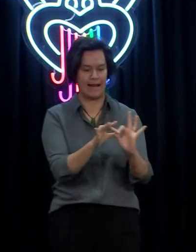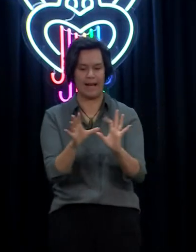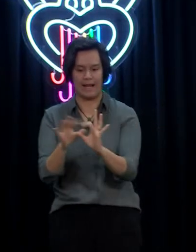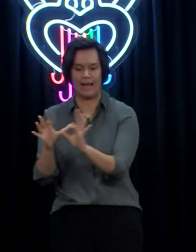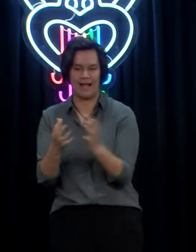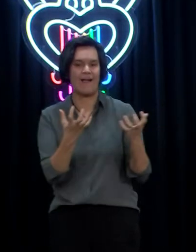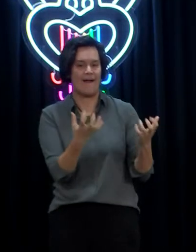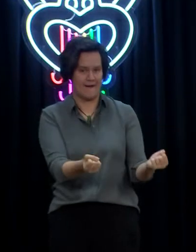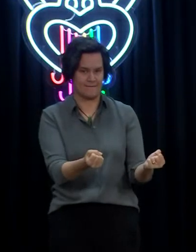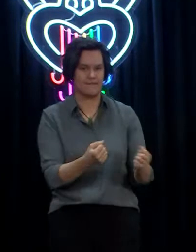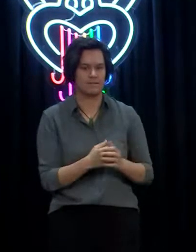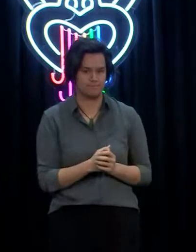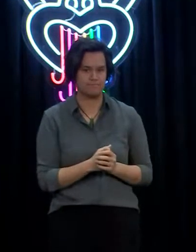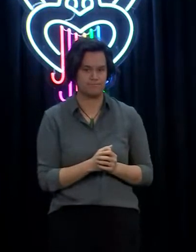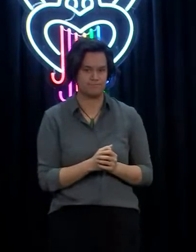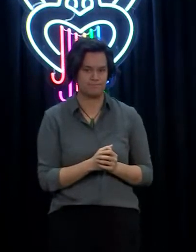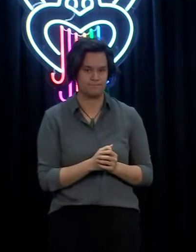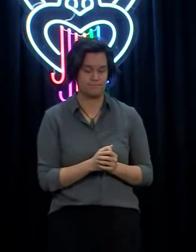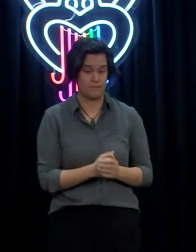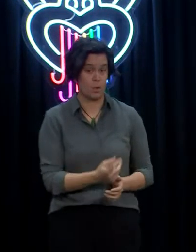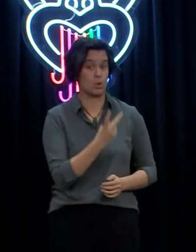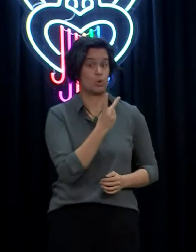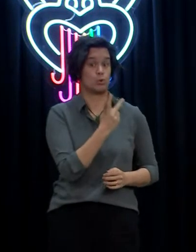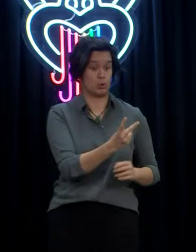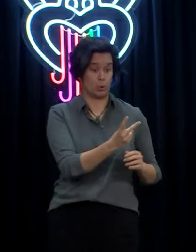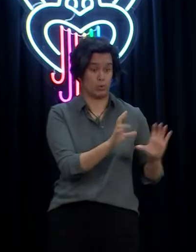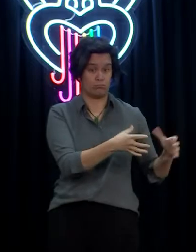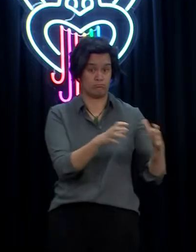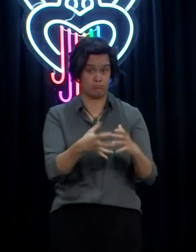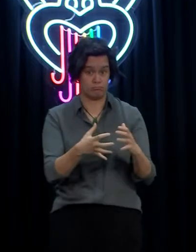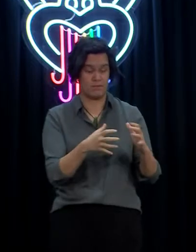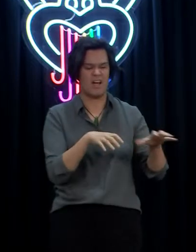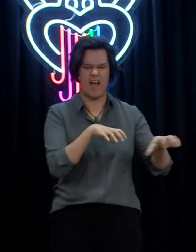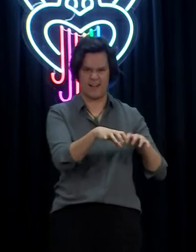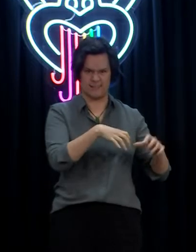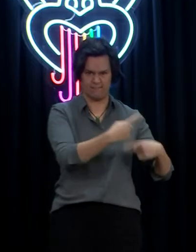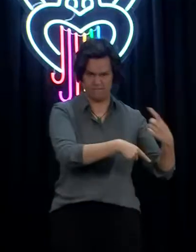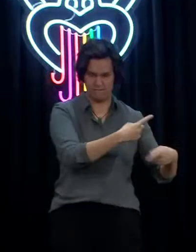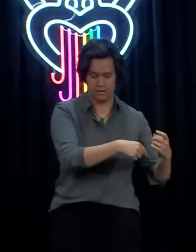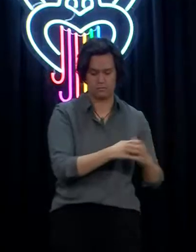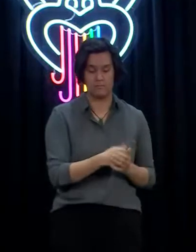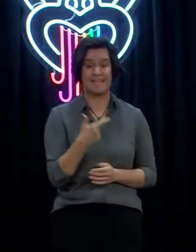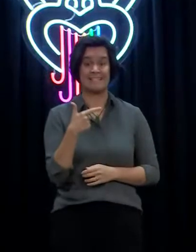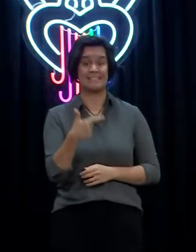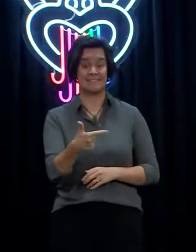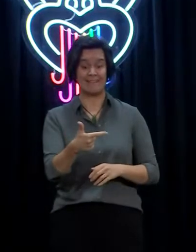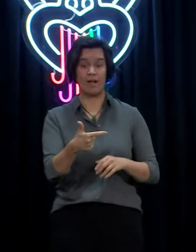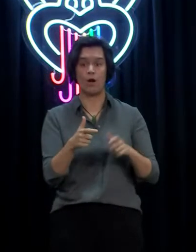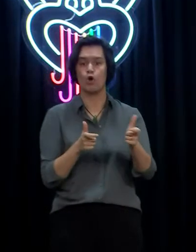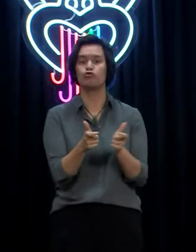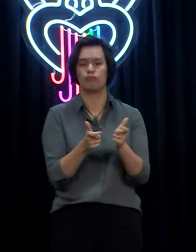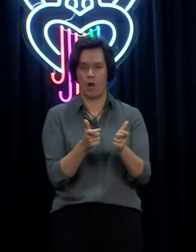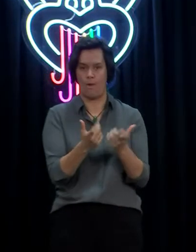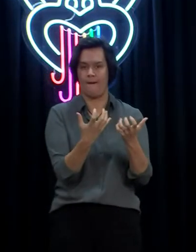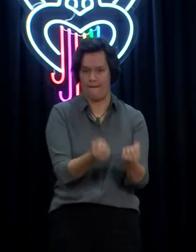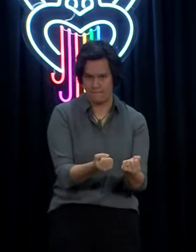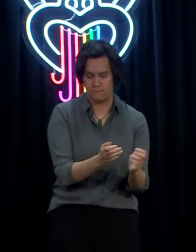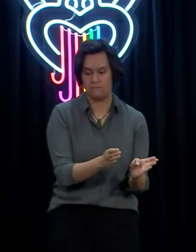this outbreak, of which 2 are active, 7 are contained, and 1 is